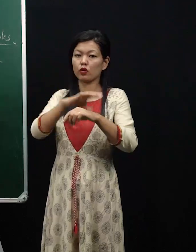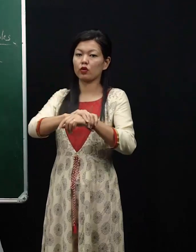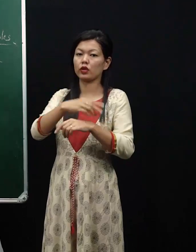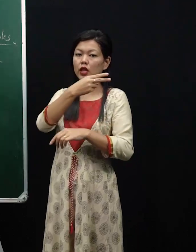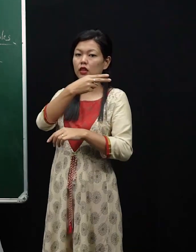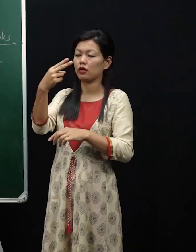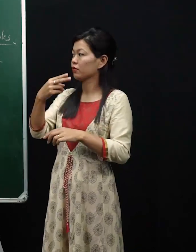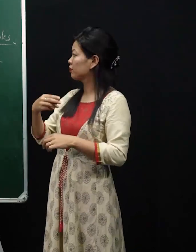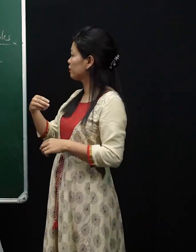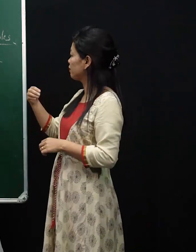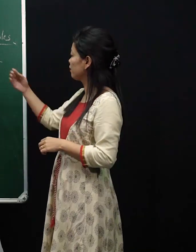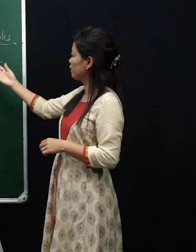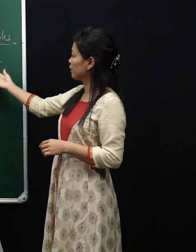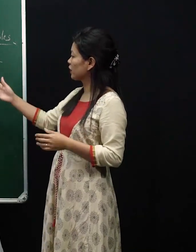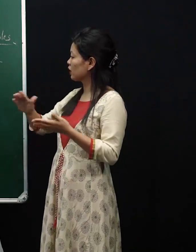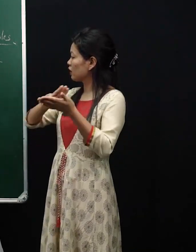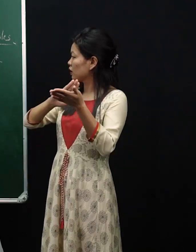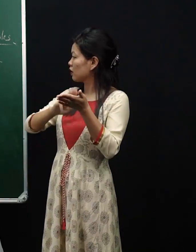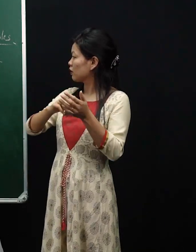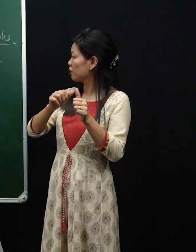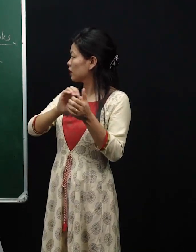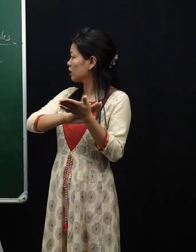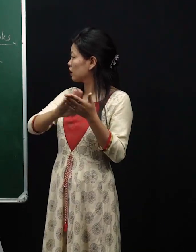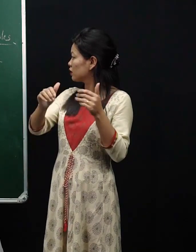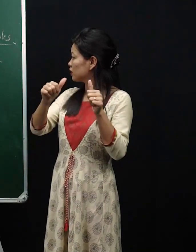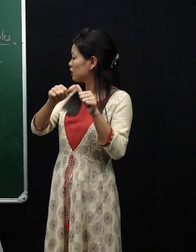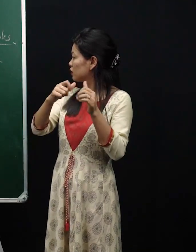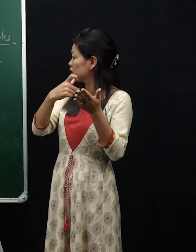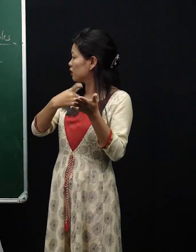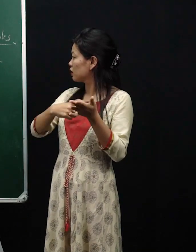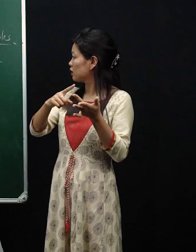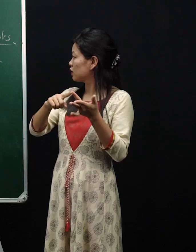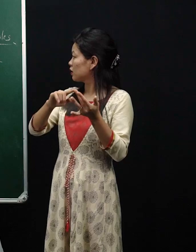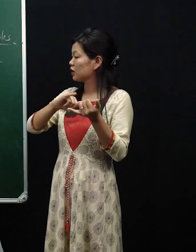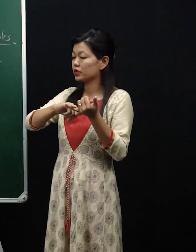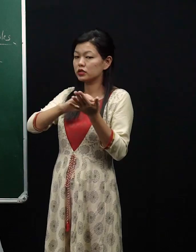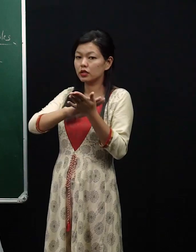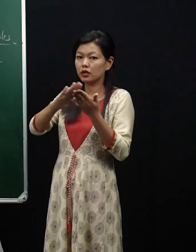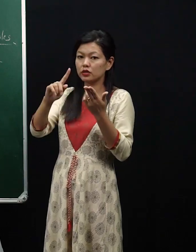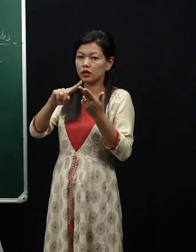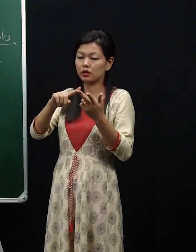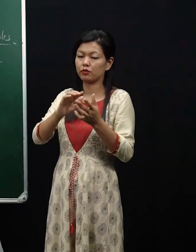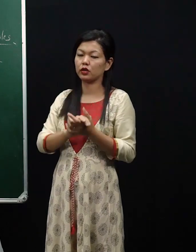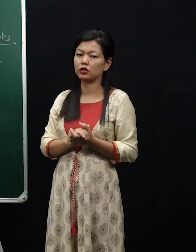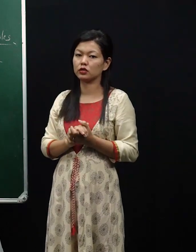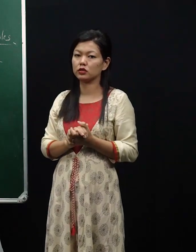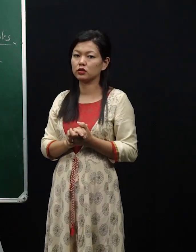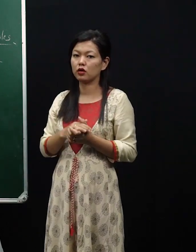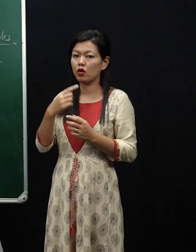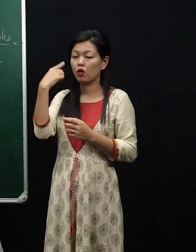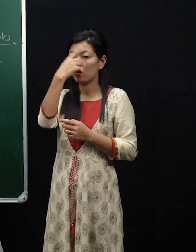Maharishi, okay. Now Maharishi, he observed and he said that there are like this tiniest